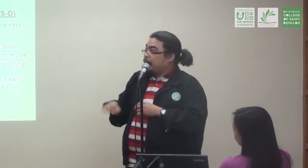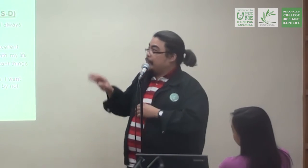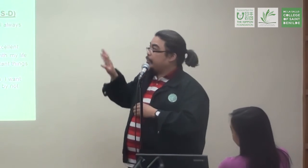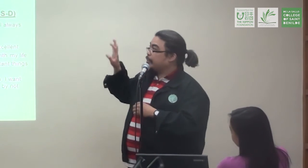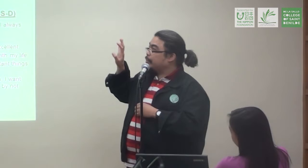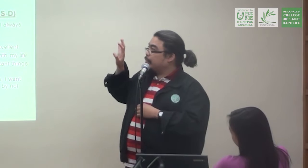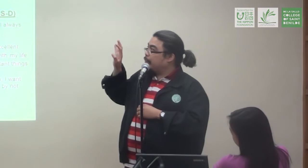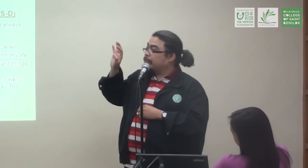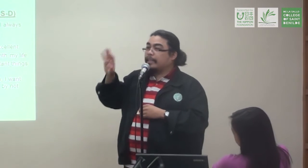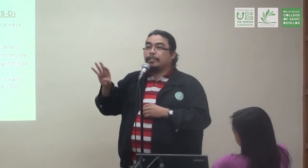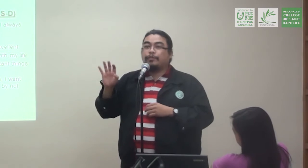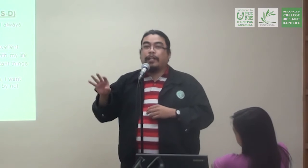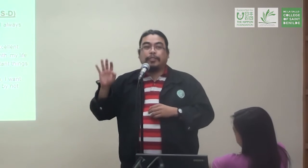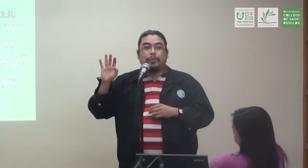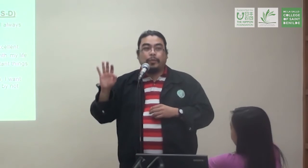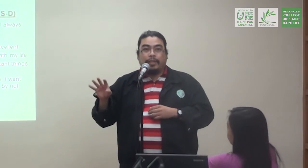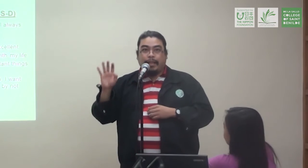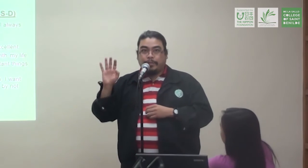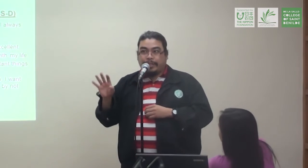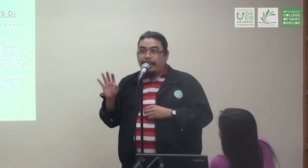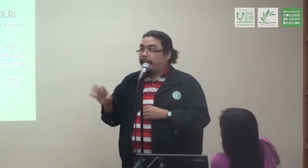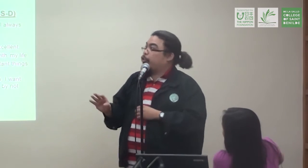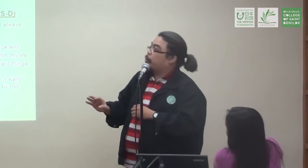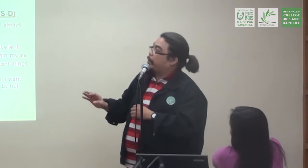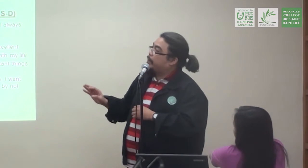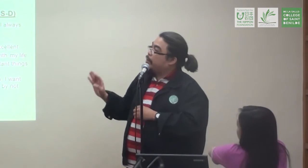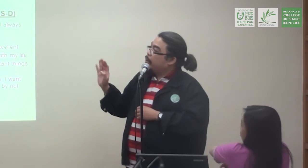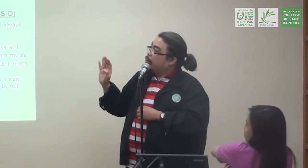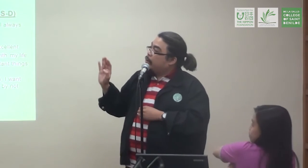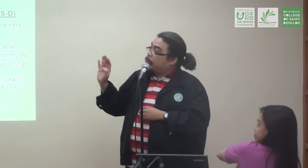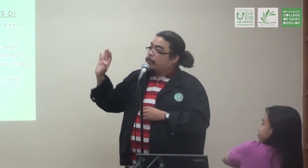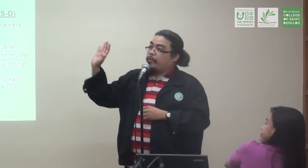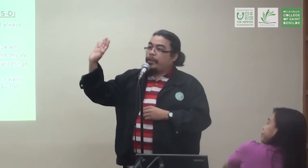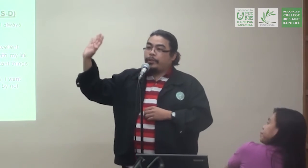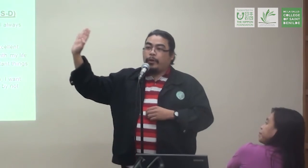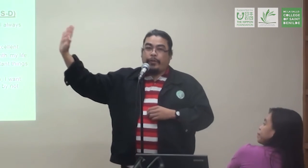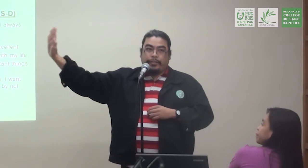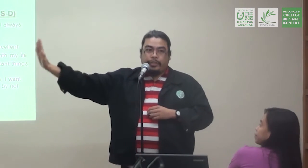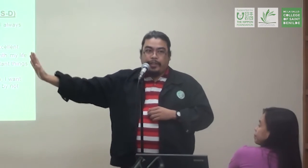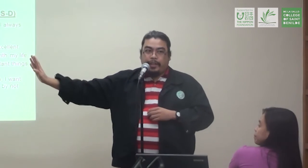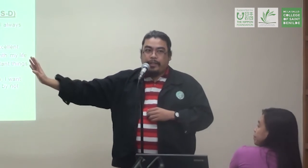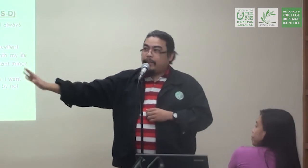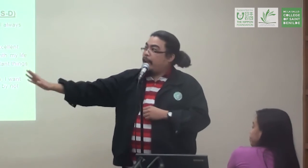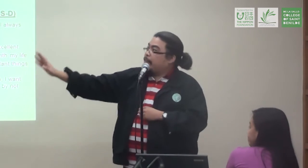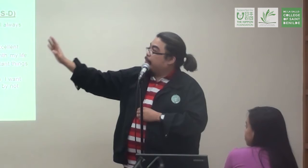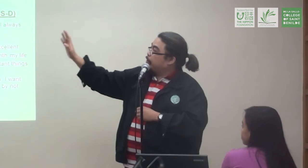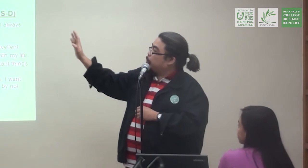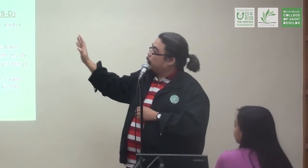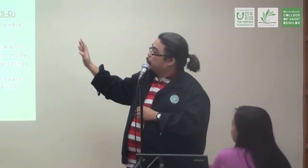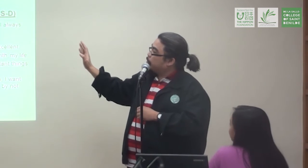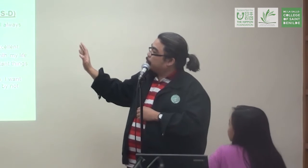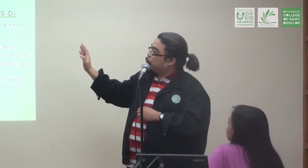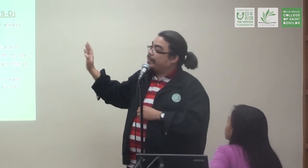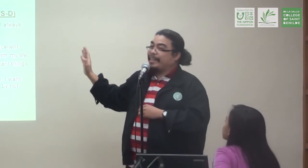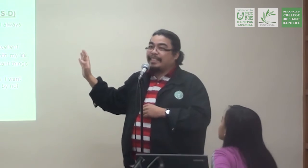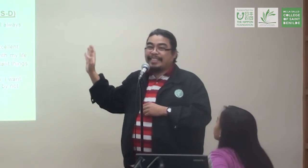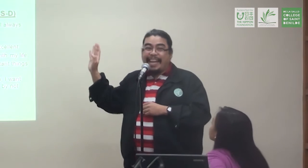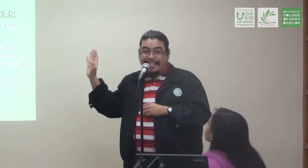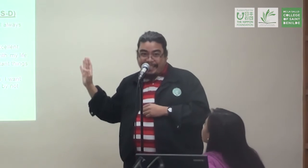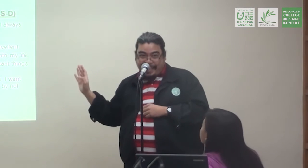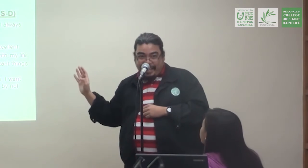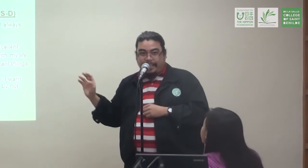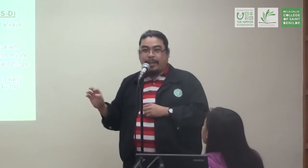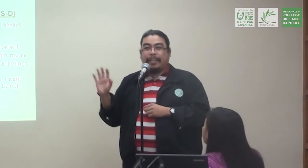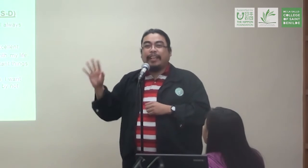Now, this is the Satisfactionw LifeScale instrument. You have here the original, and then this one was with